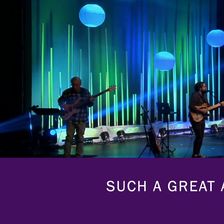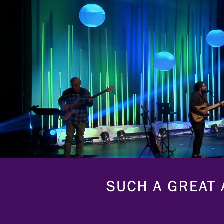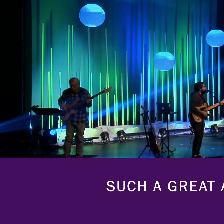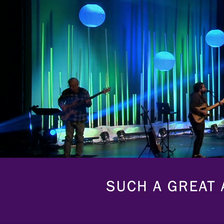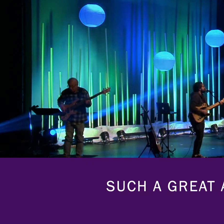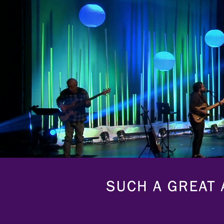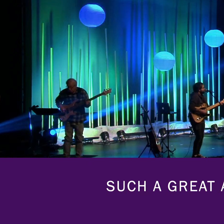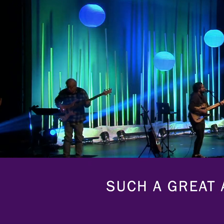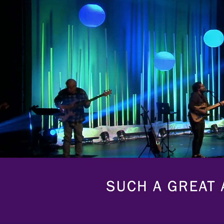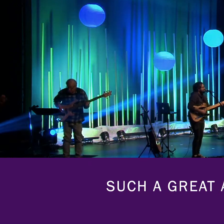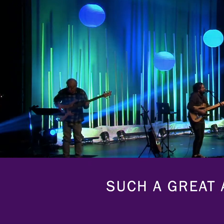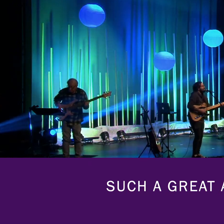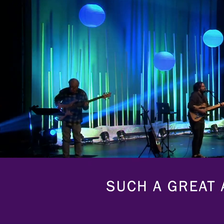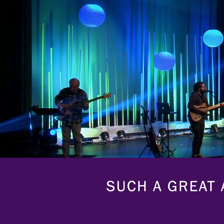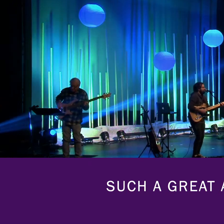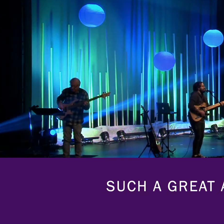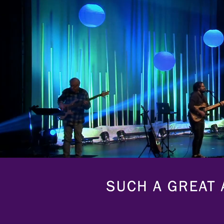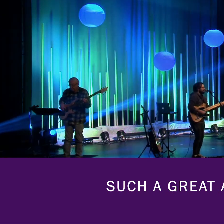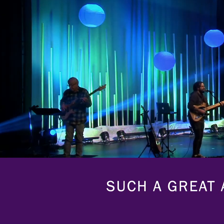a great